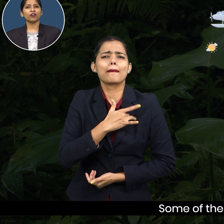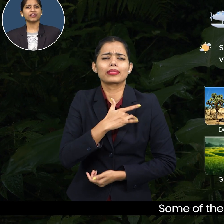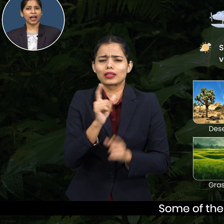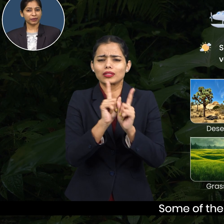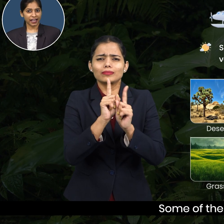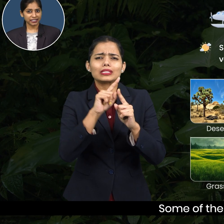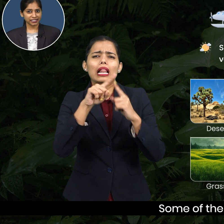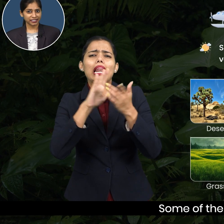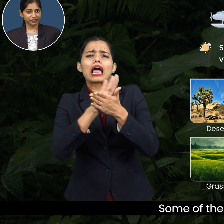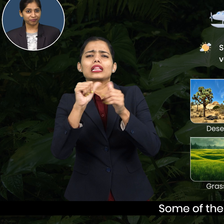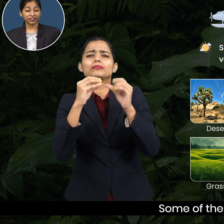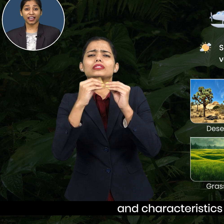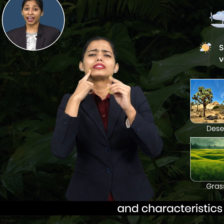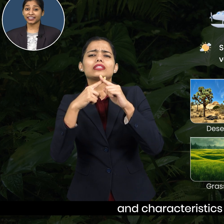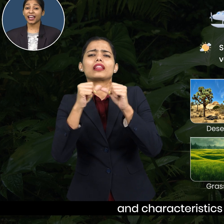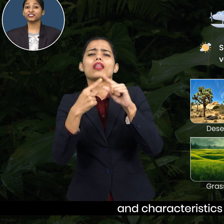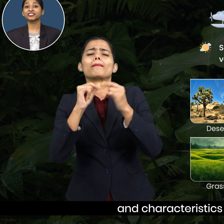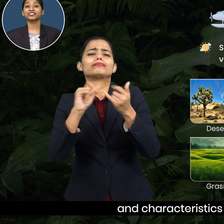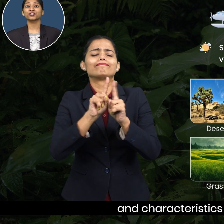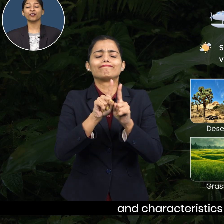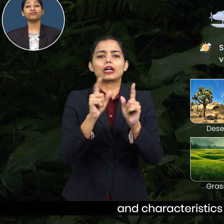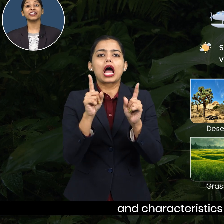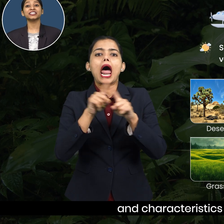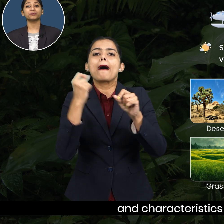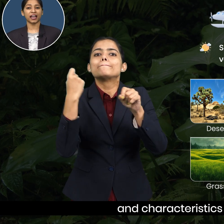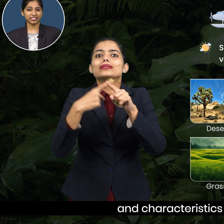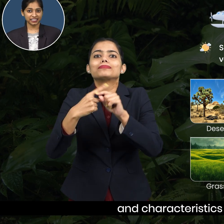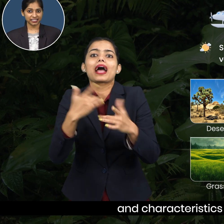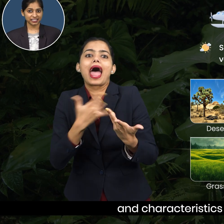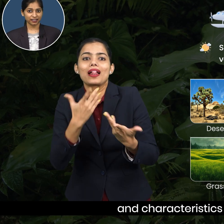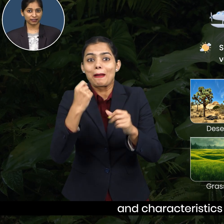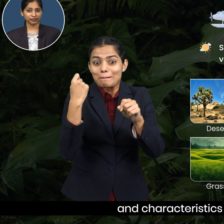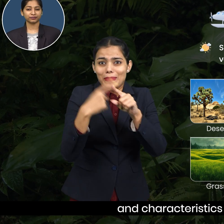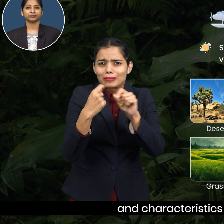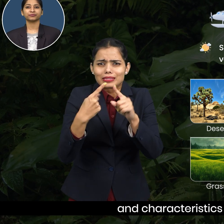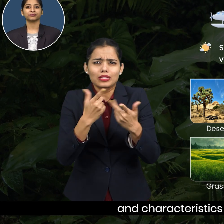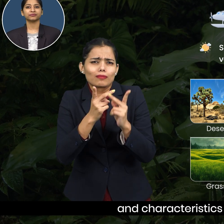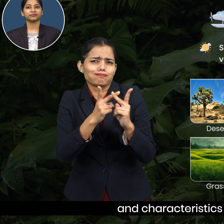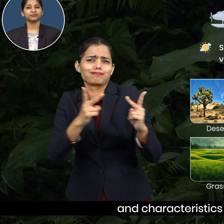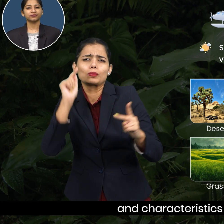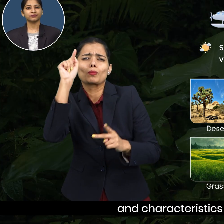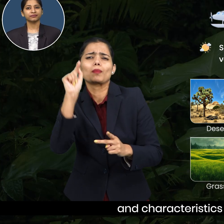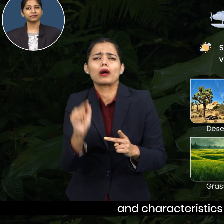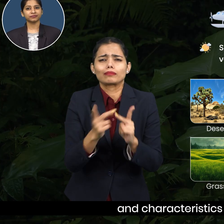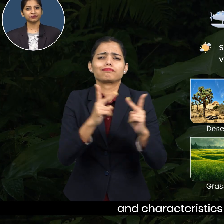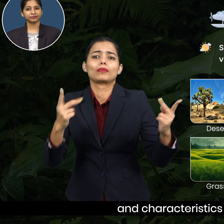some of the habitats and characteristics of various plants,